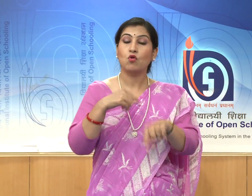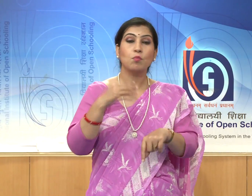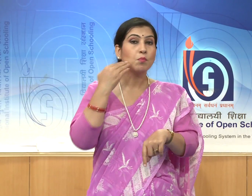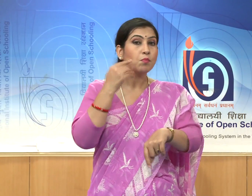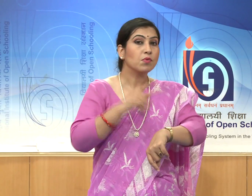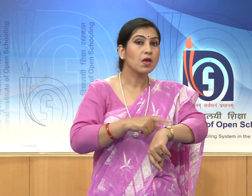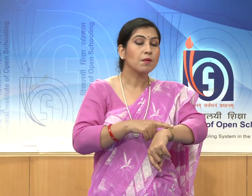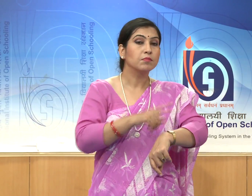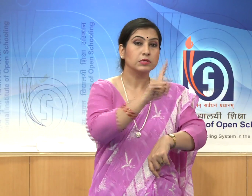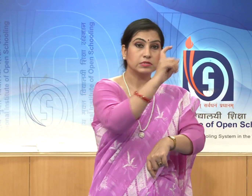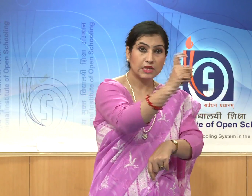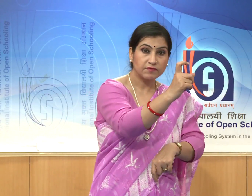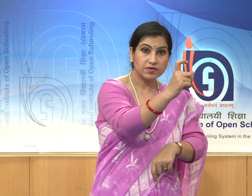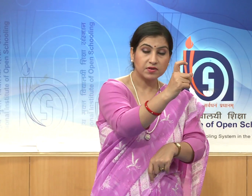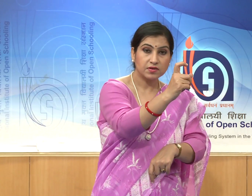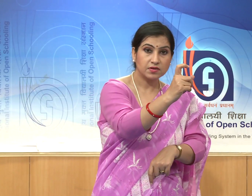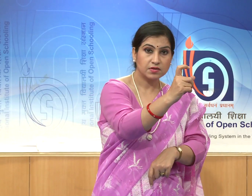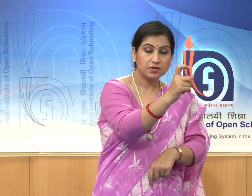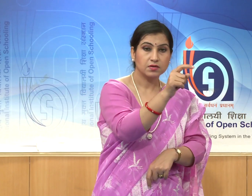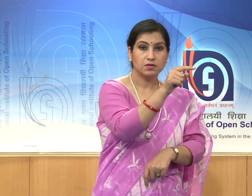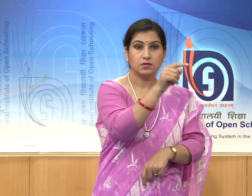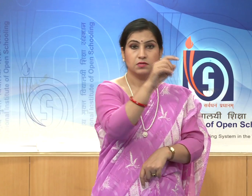from 7th century CE